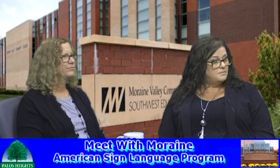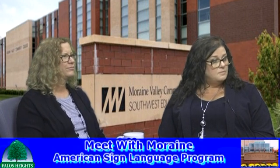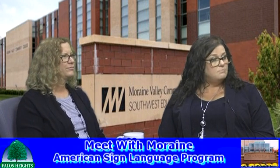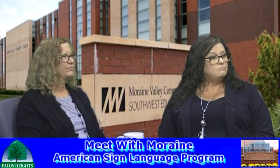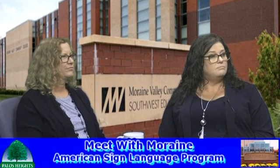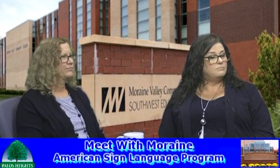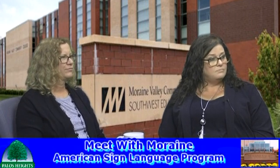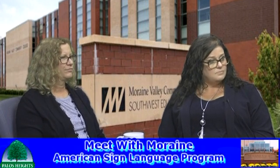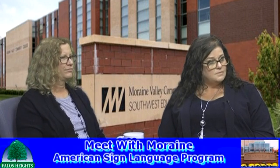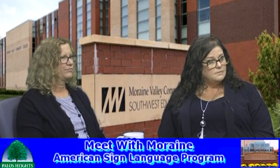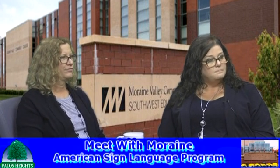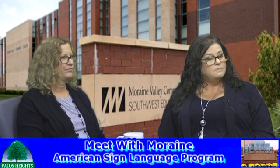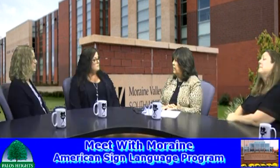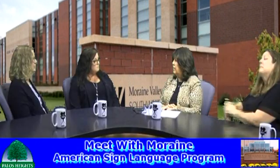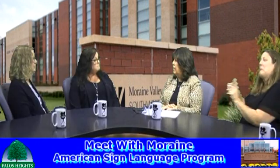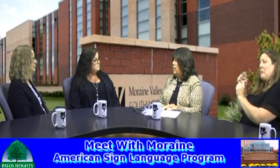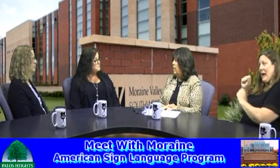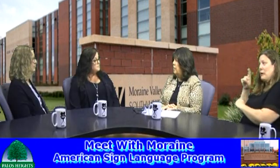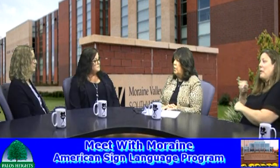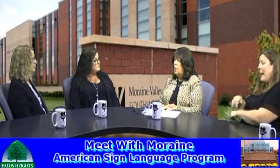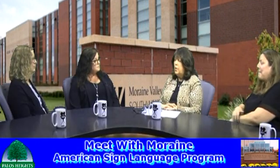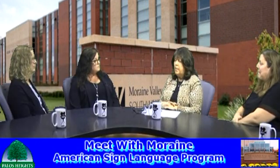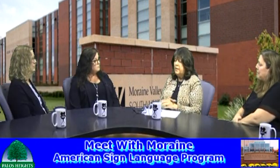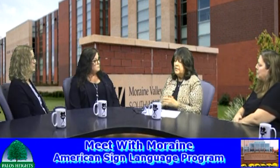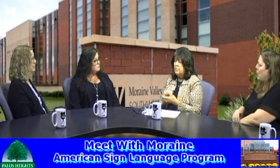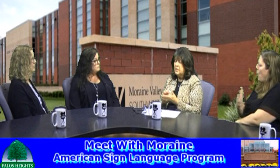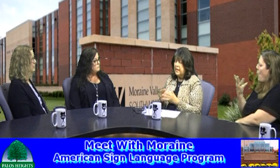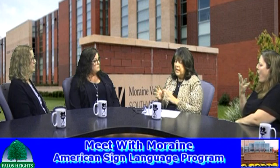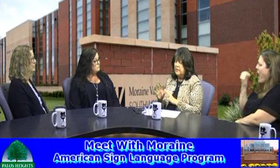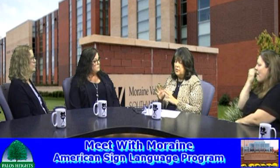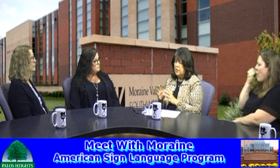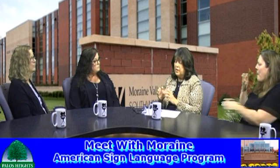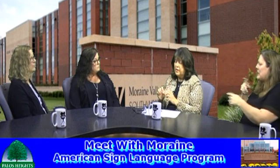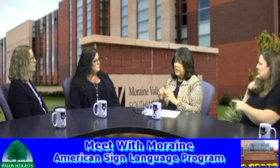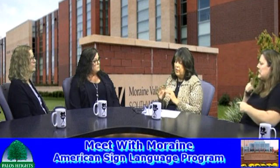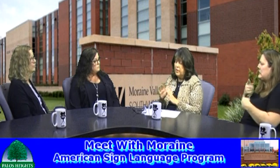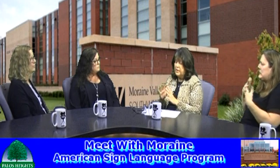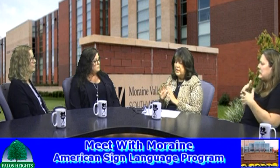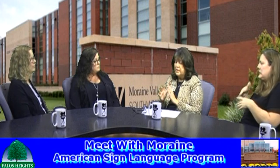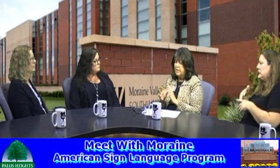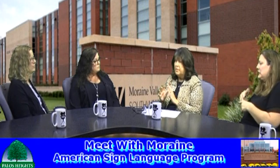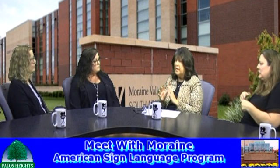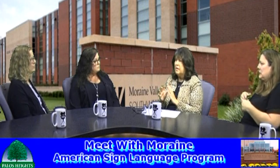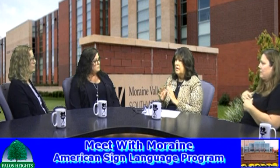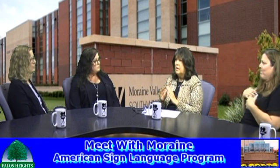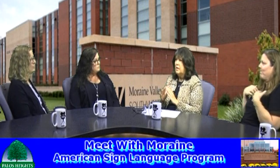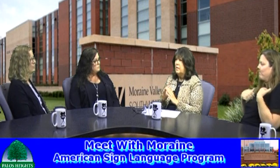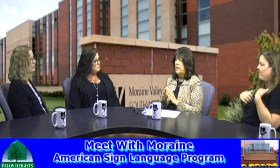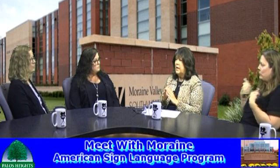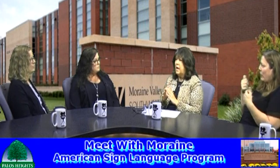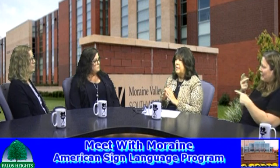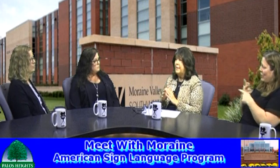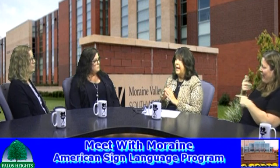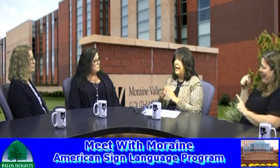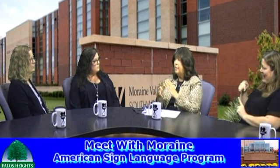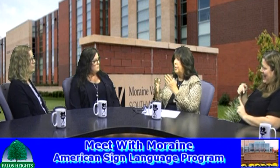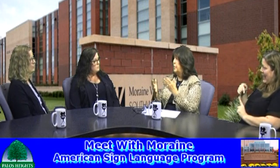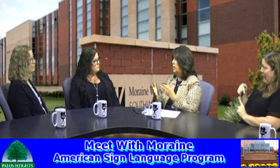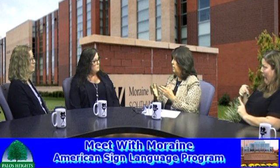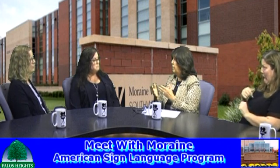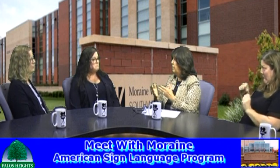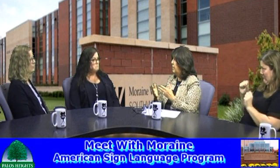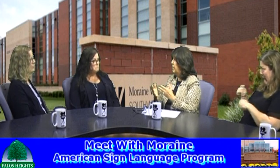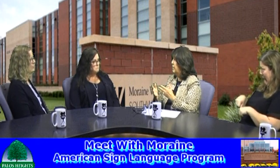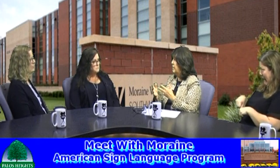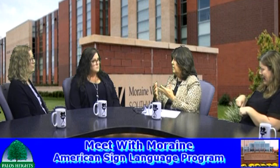asl@morainevalley.edu. Okay, so they can do that. What about if someone's like kind of struggling? They're like, well, is this something that I'm